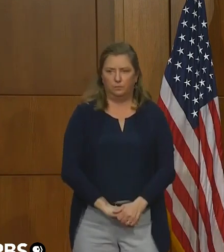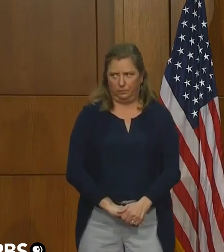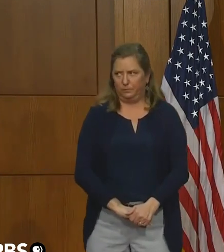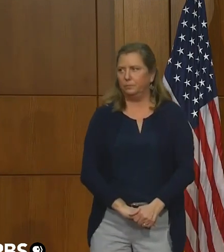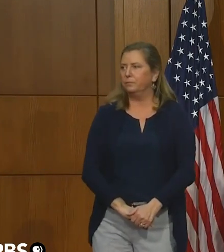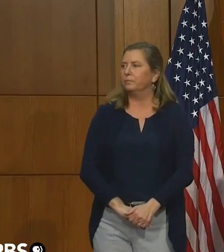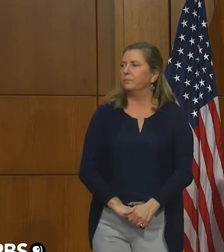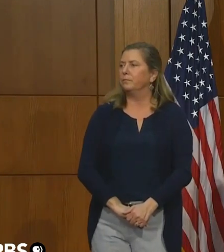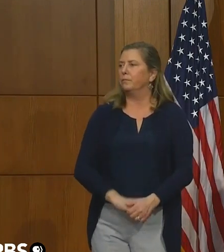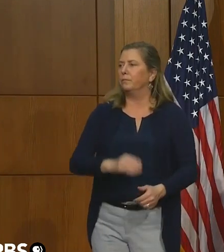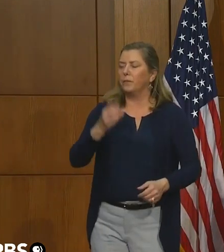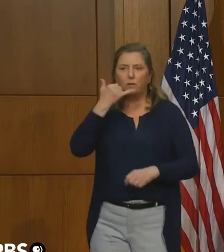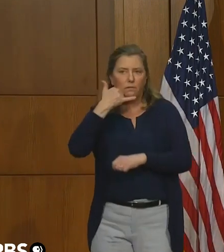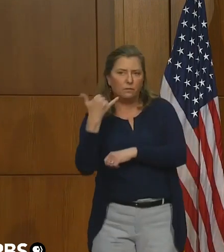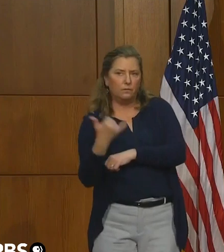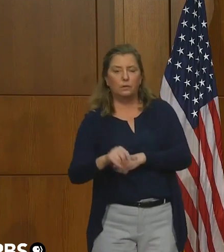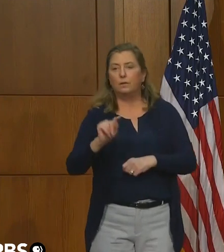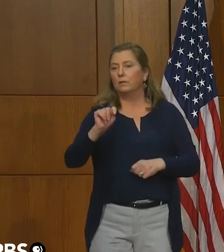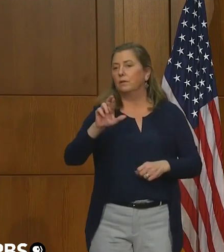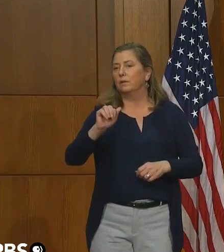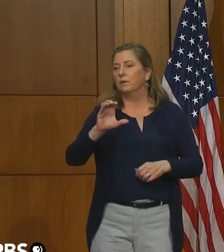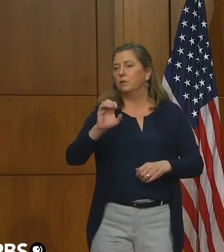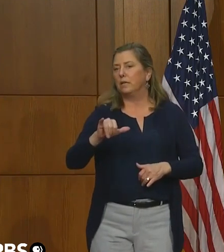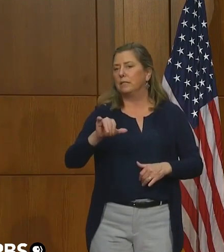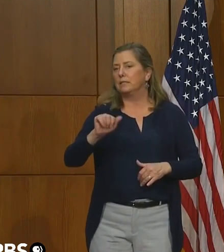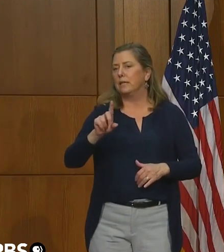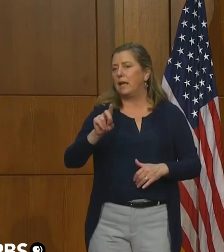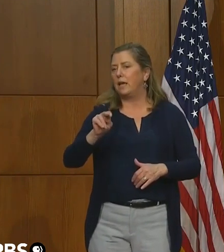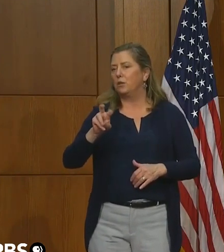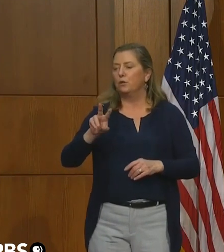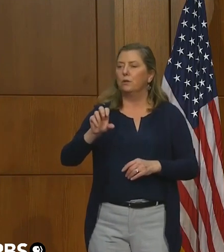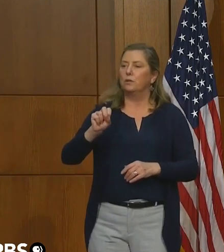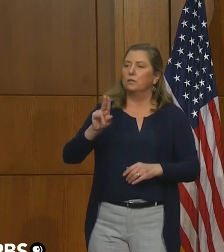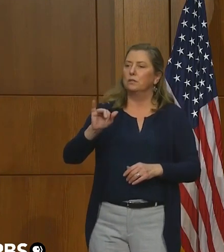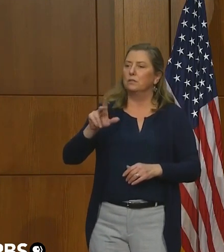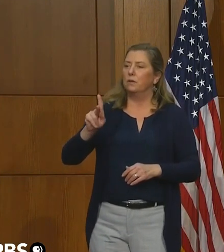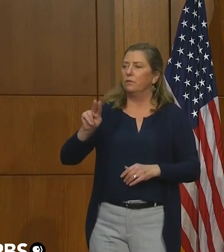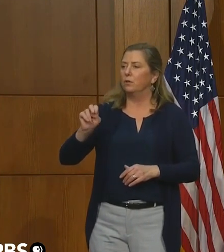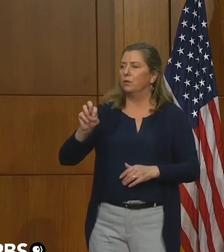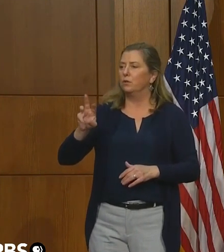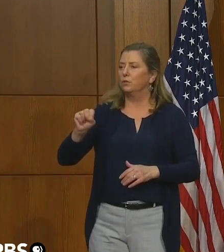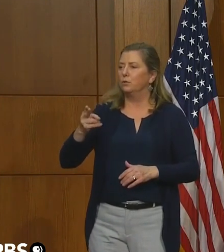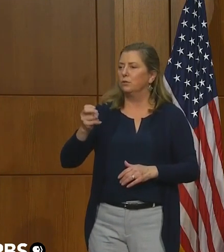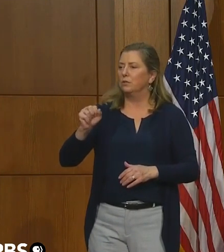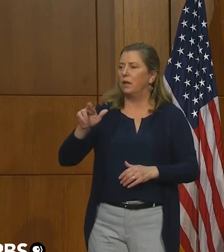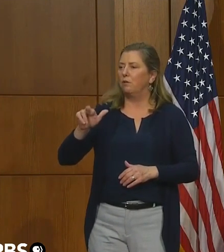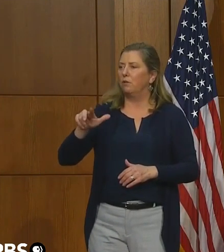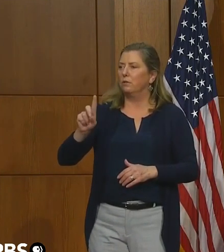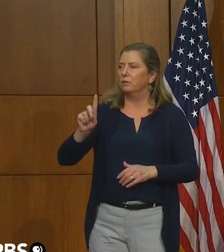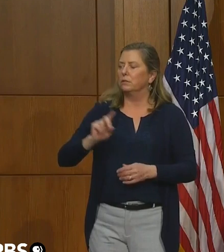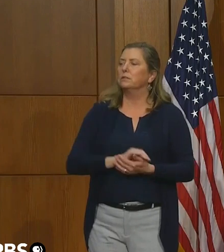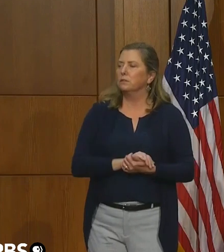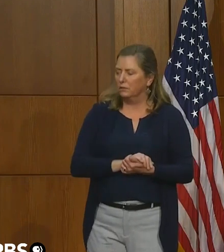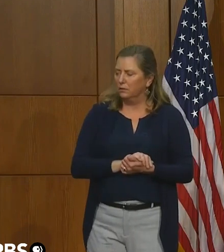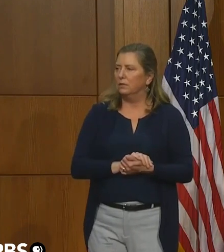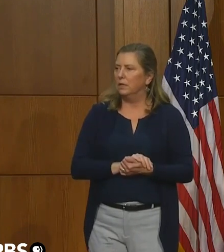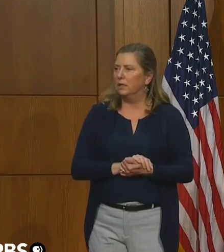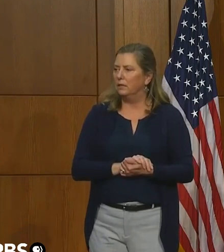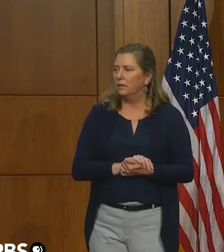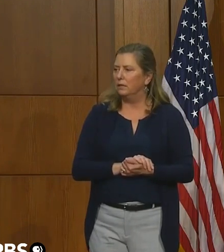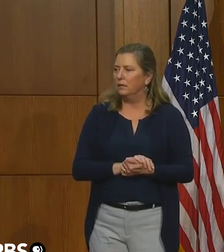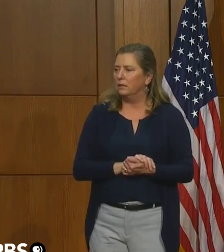Tracy Agnew with the Suffolk News Herald. Thank you. I was just wondering, for